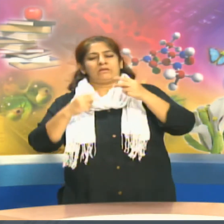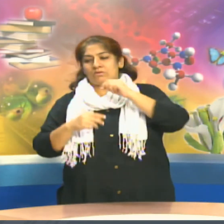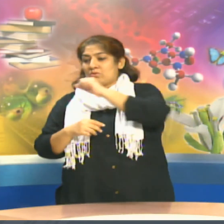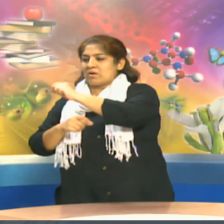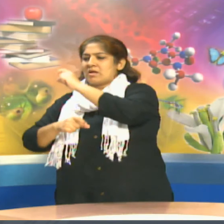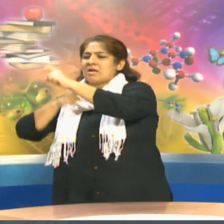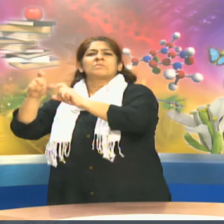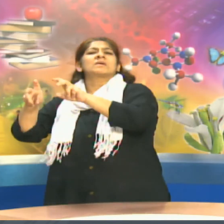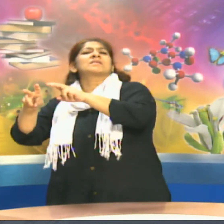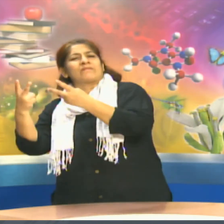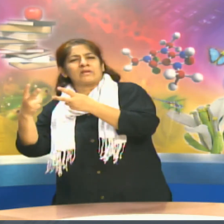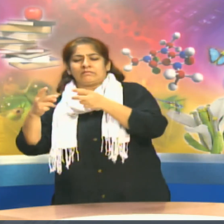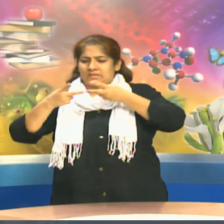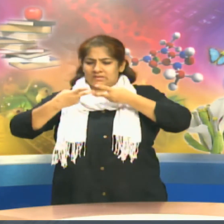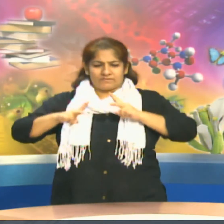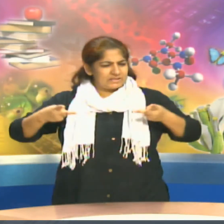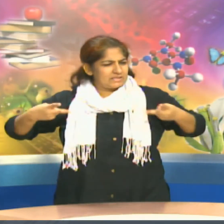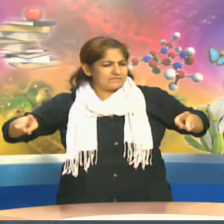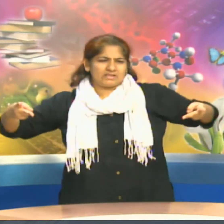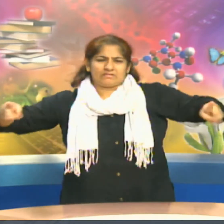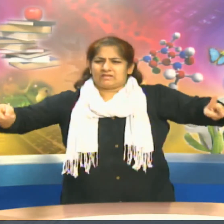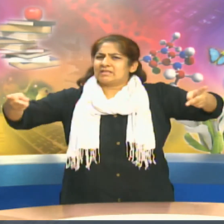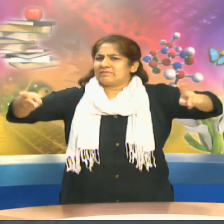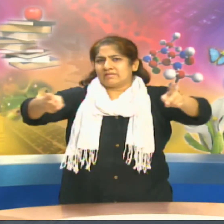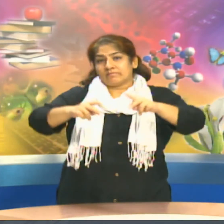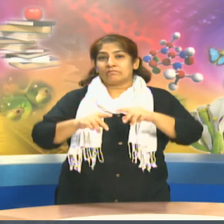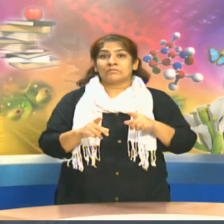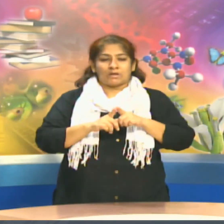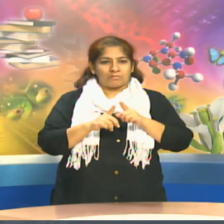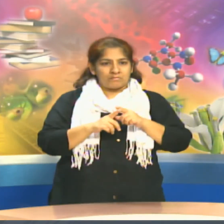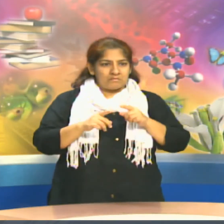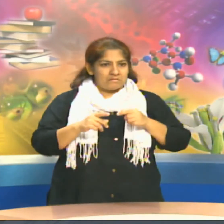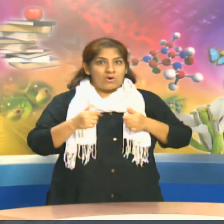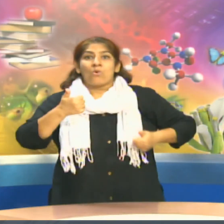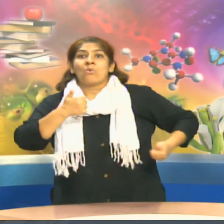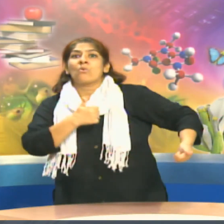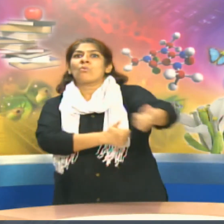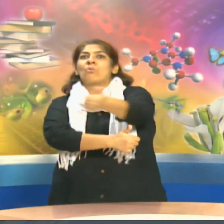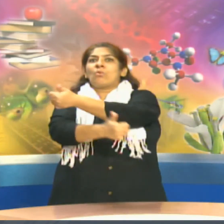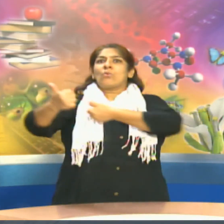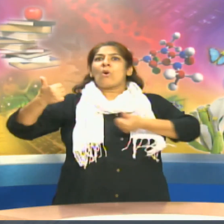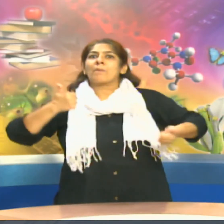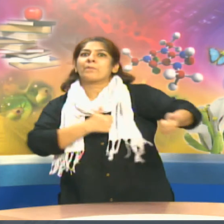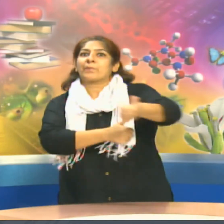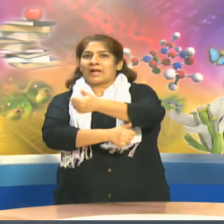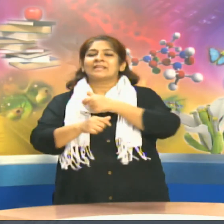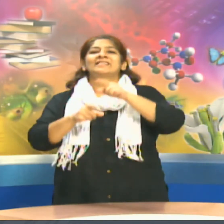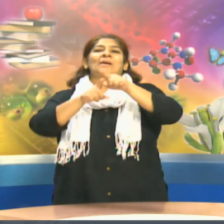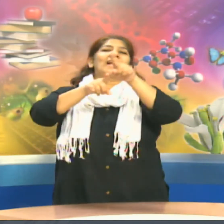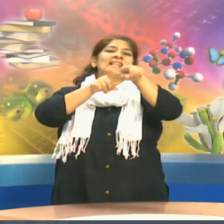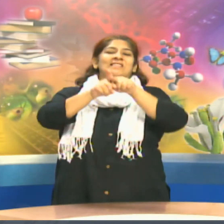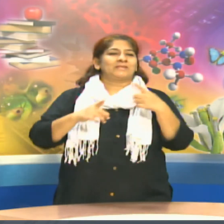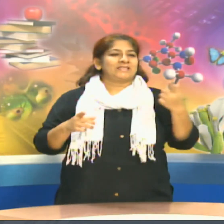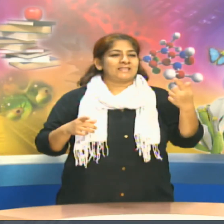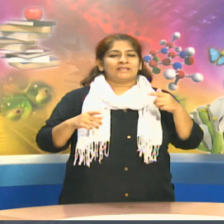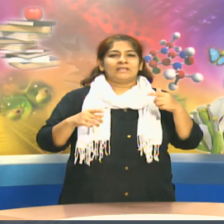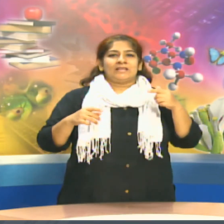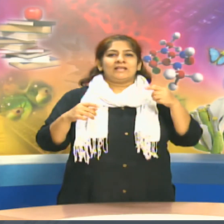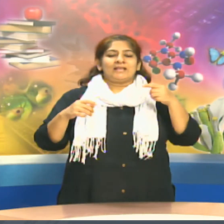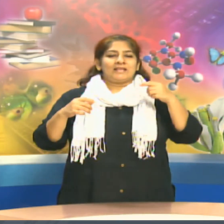have and I am doing some work, there are different kinds of work in different kinds of company, and there is a